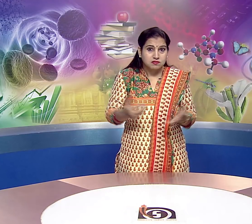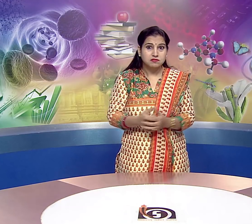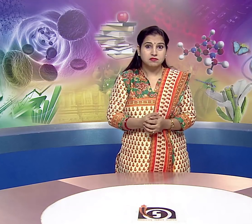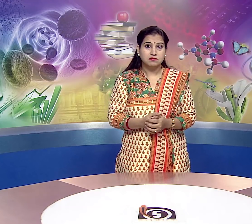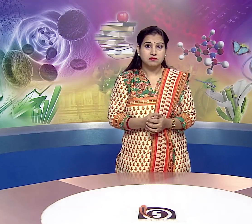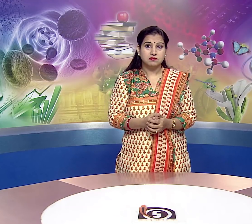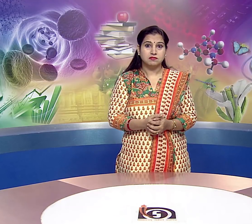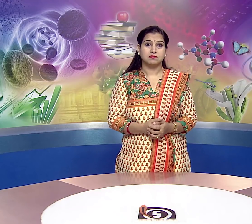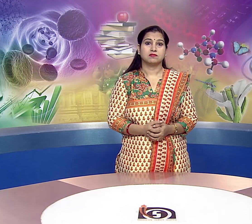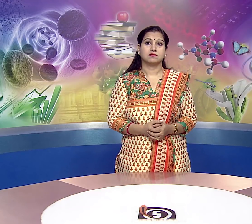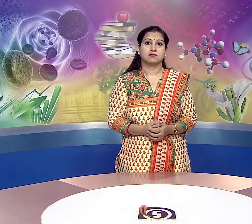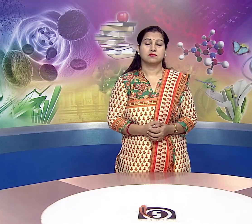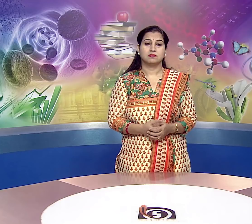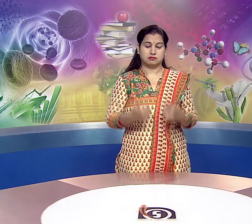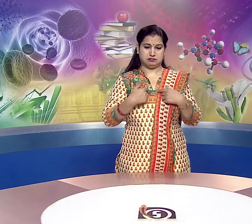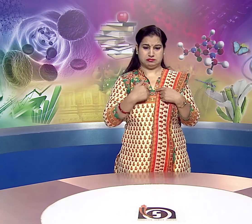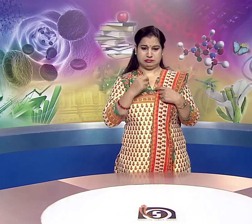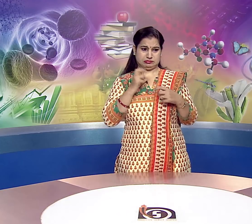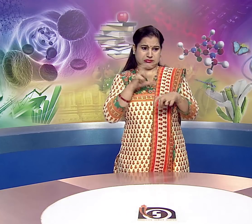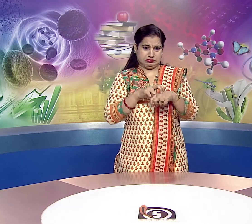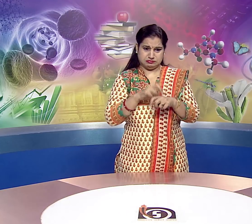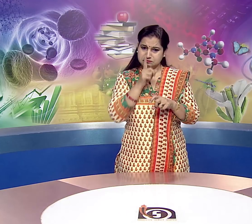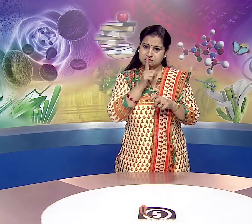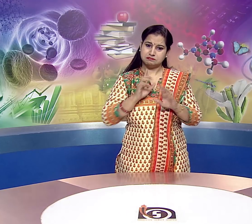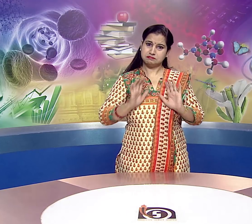shot when he had not done anything.